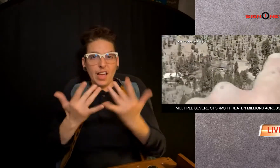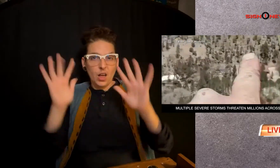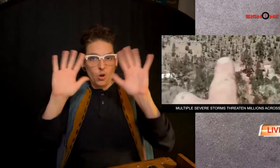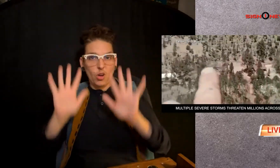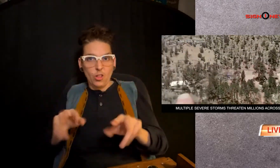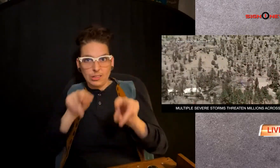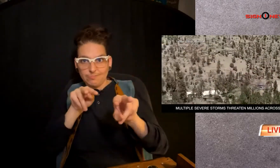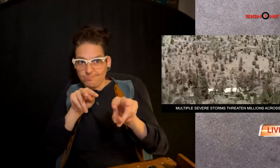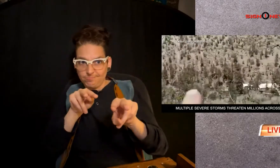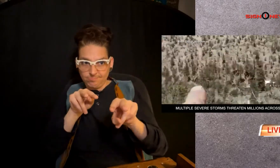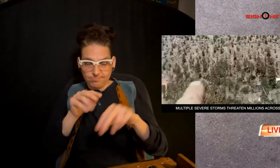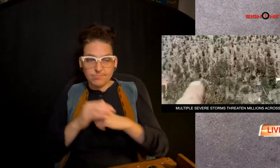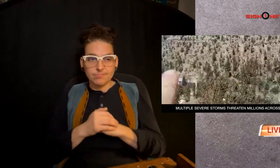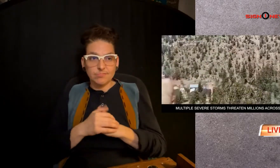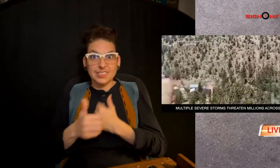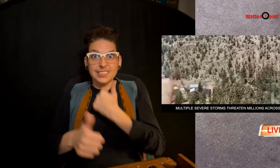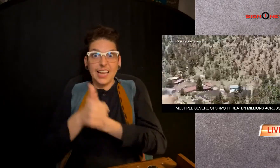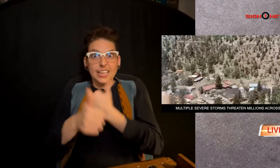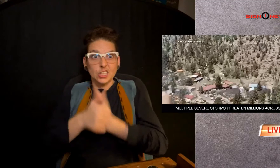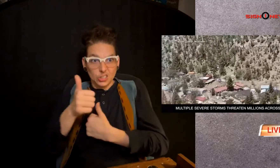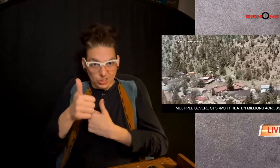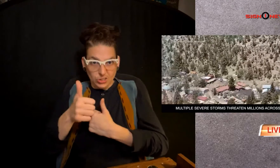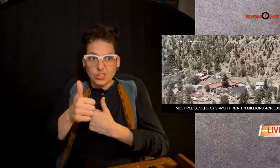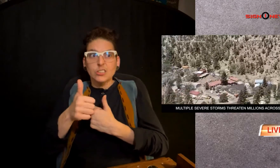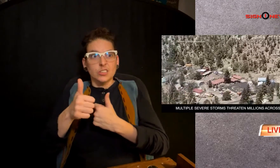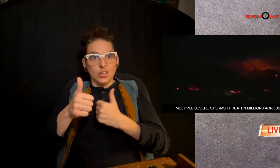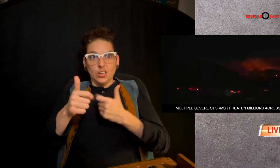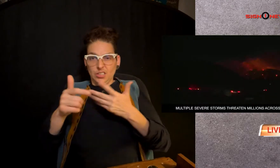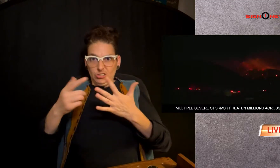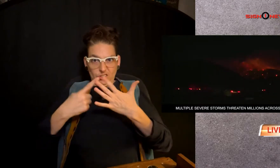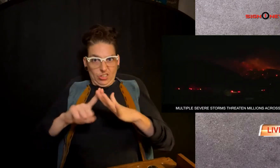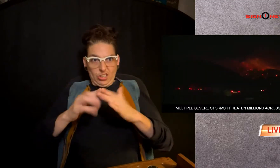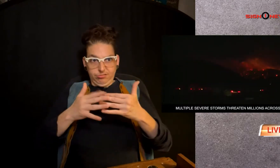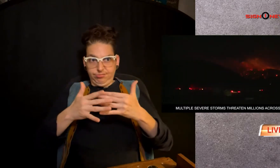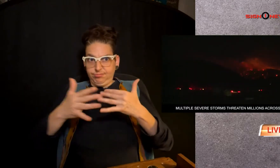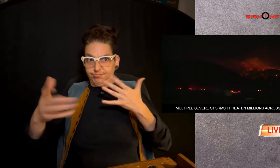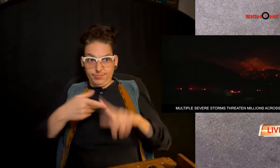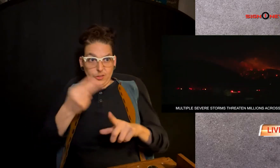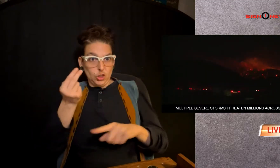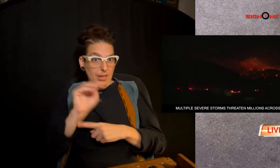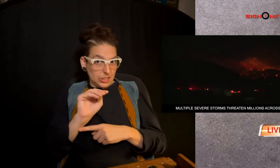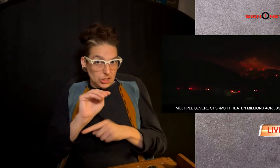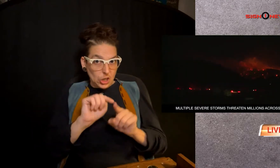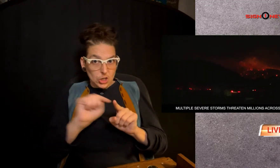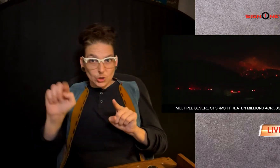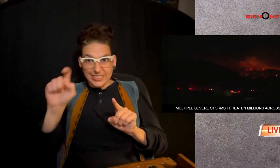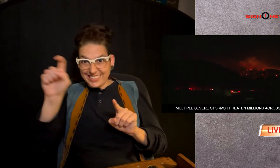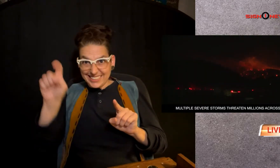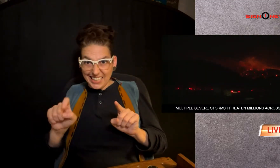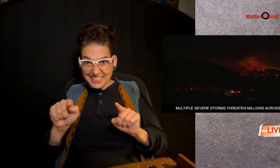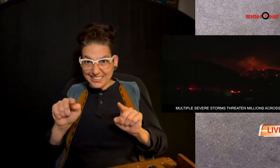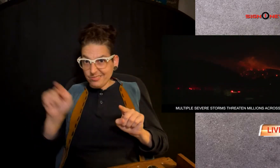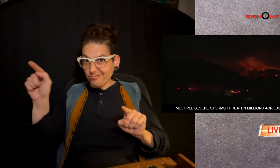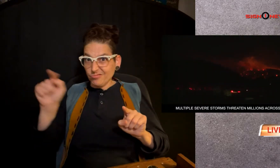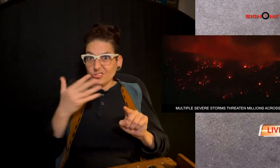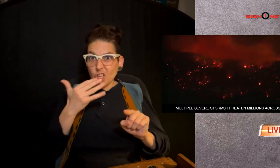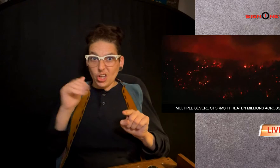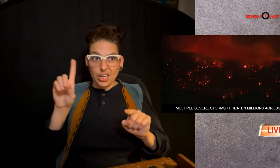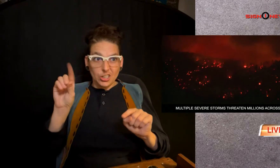under either red flag warnings or fire weather watches. The danger extends from New